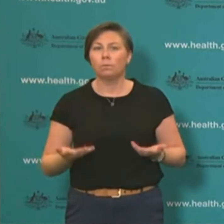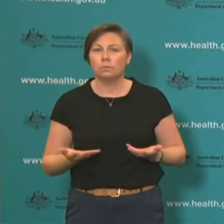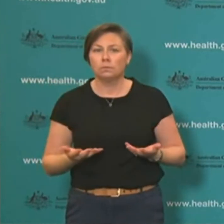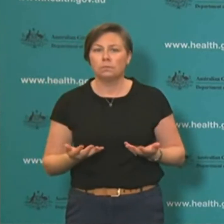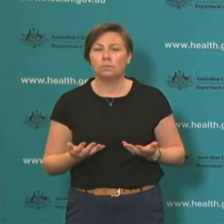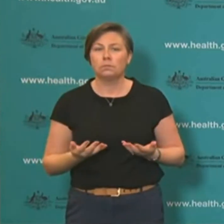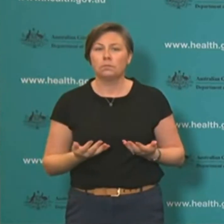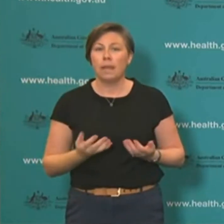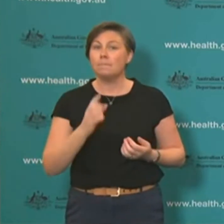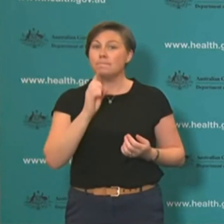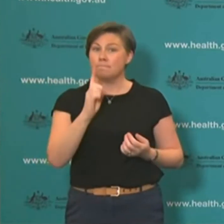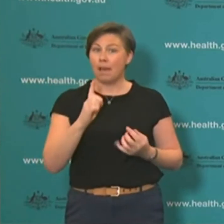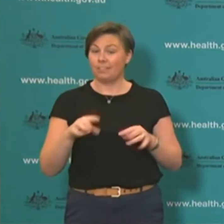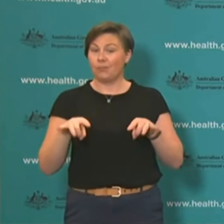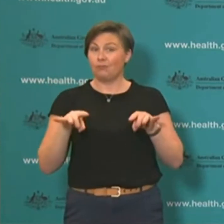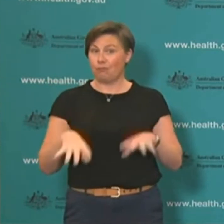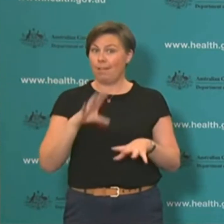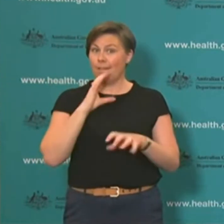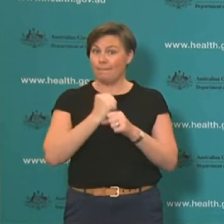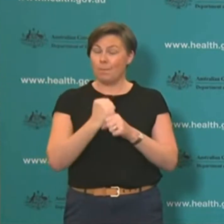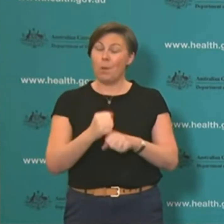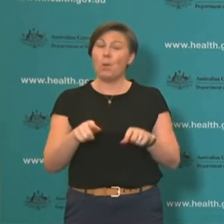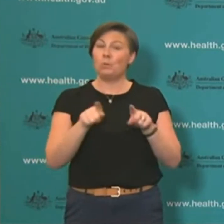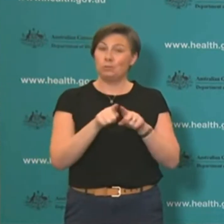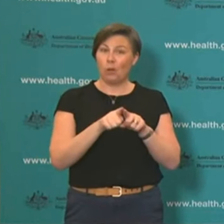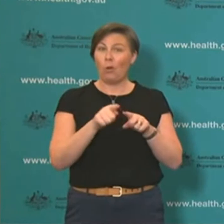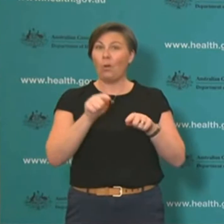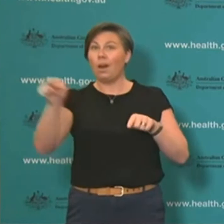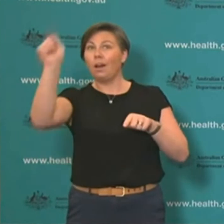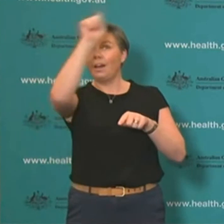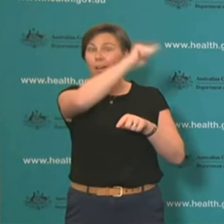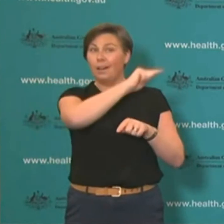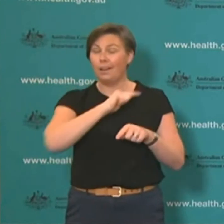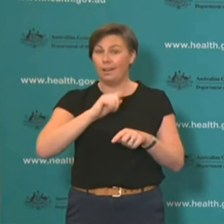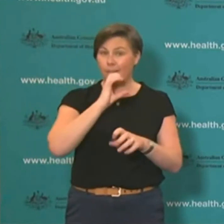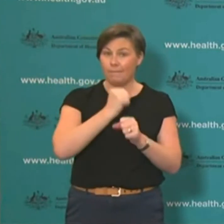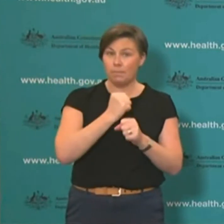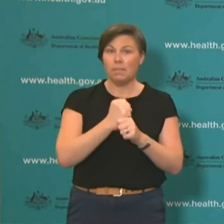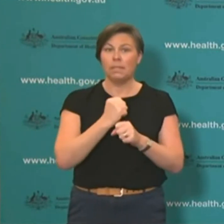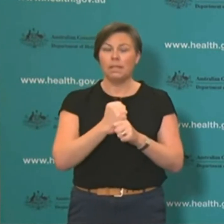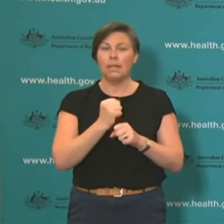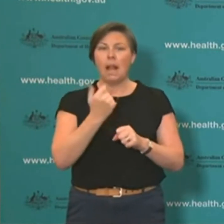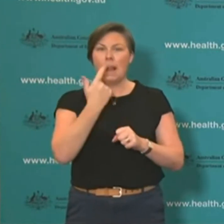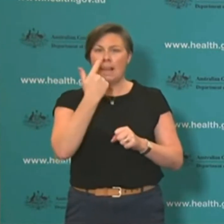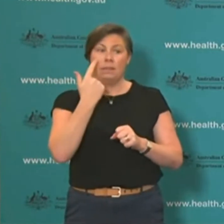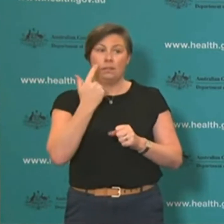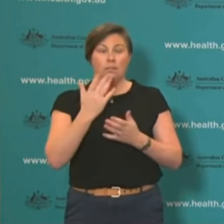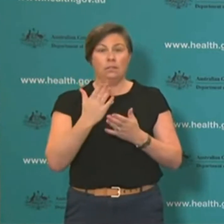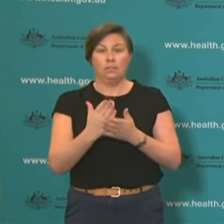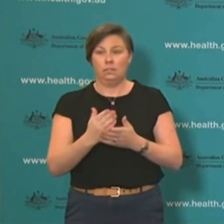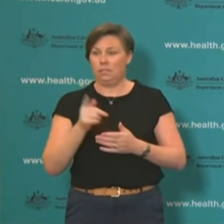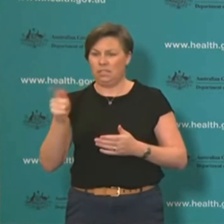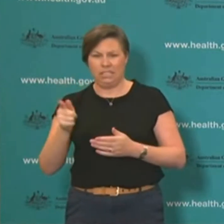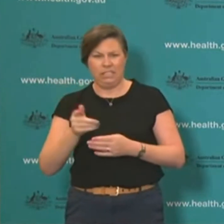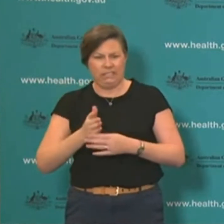sort. Our government, both state, federal, our Aged Care Quality and Safety Commission, has been able to mount an exceptionally